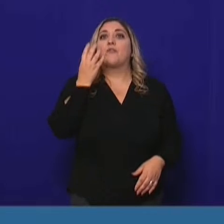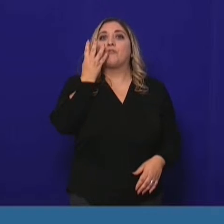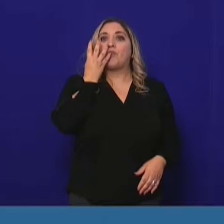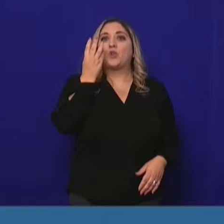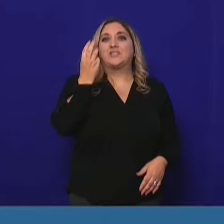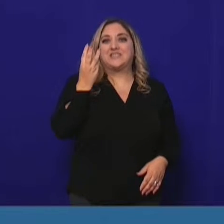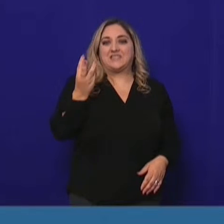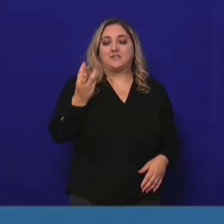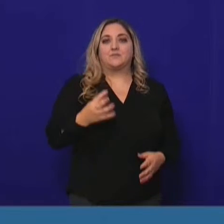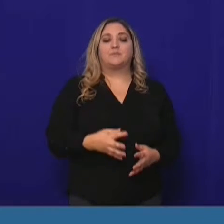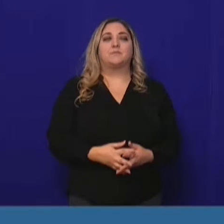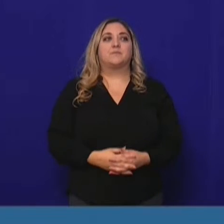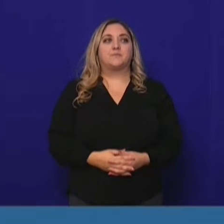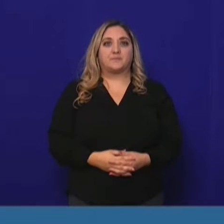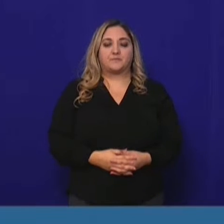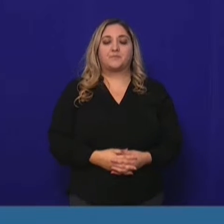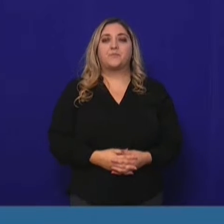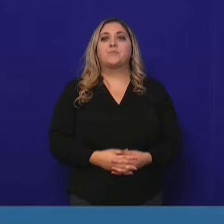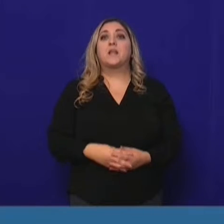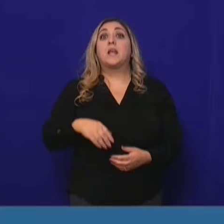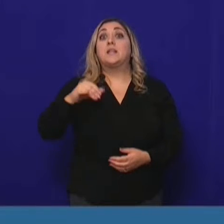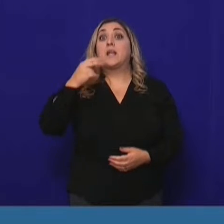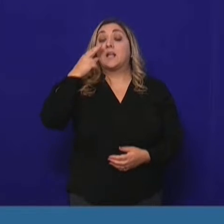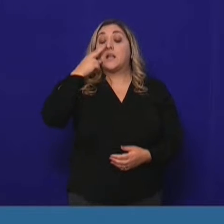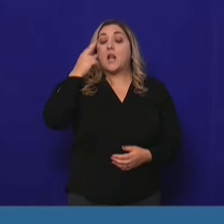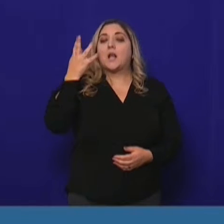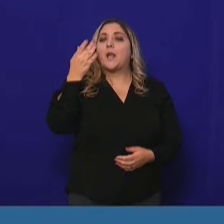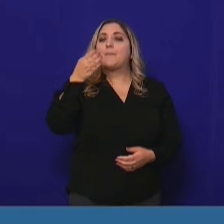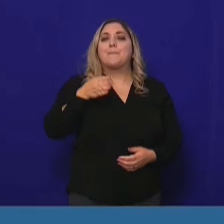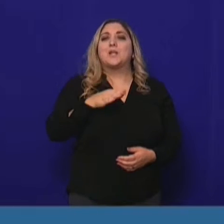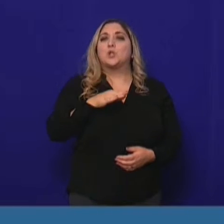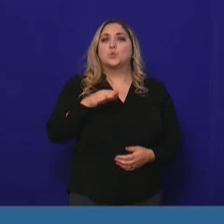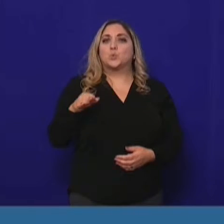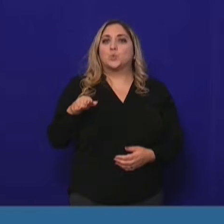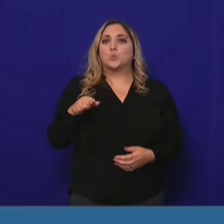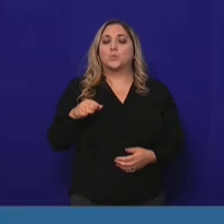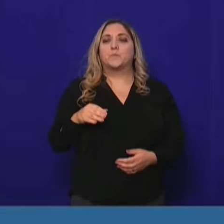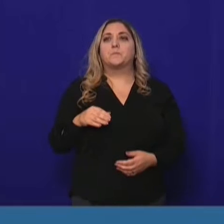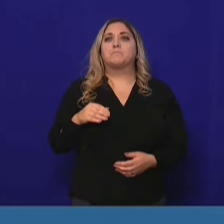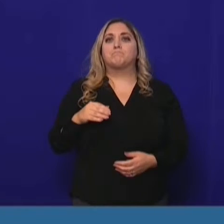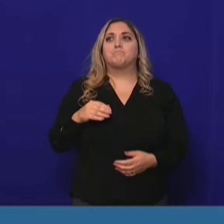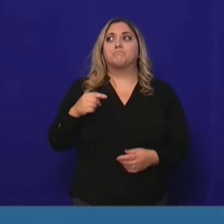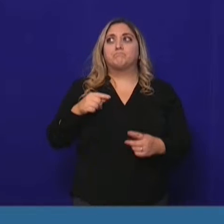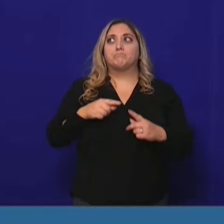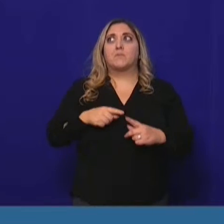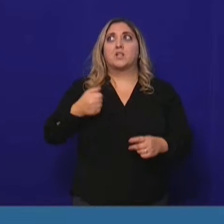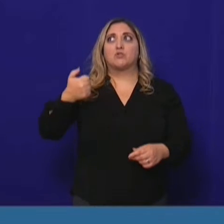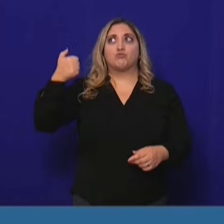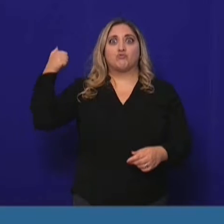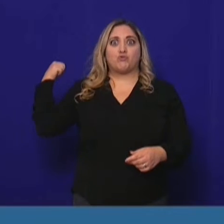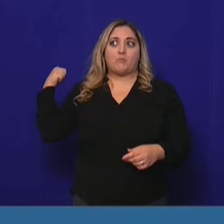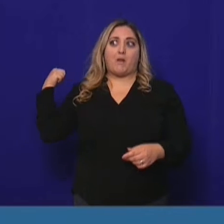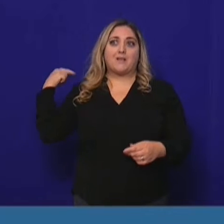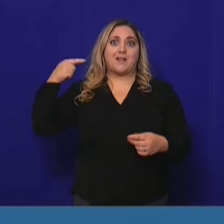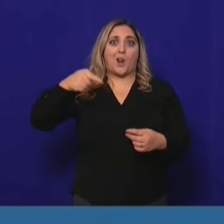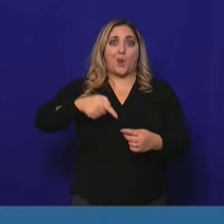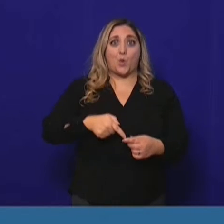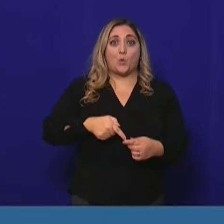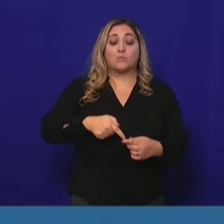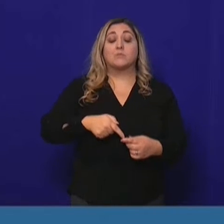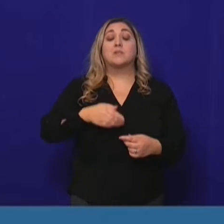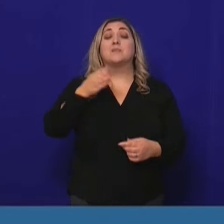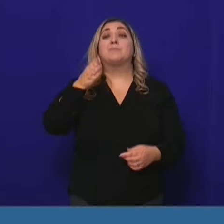sena. Jekk inħarsu lejn l-imwiet li kellna mill-aħħar bulettin mediku li kellna l-ġimgħa l-oħra